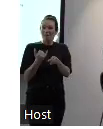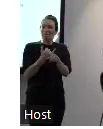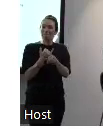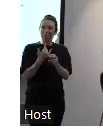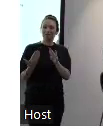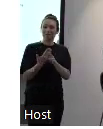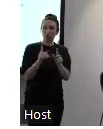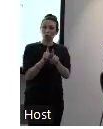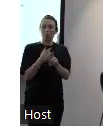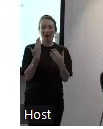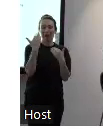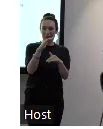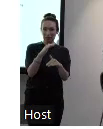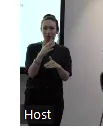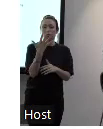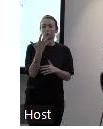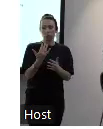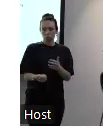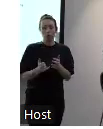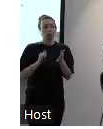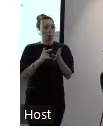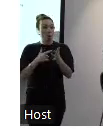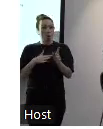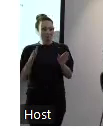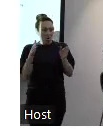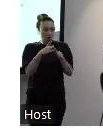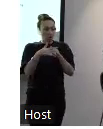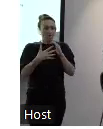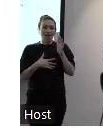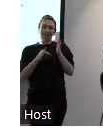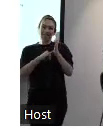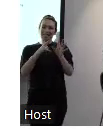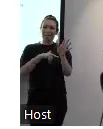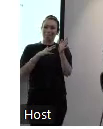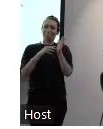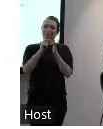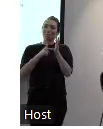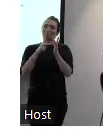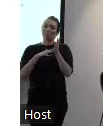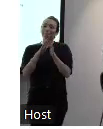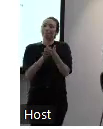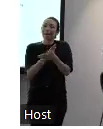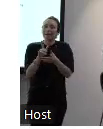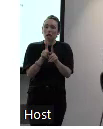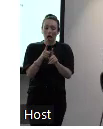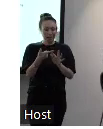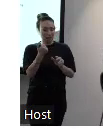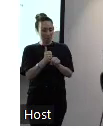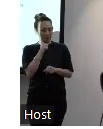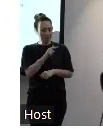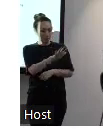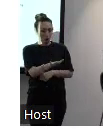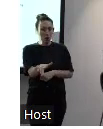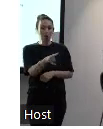intervention, which is actually focused on treating symptoms of the disorders as they present. So for example, if a child is really